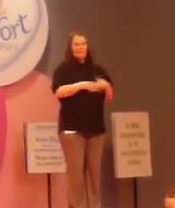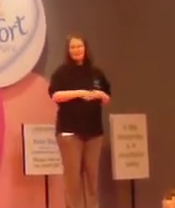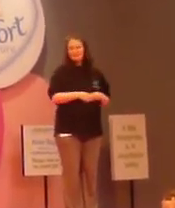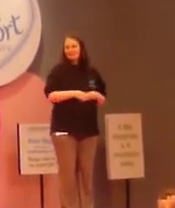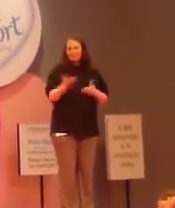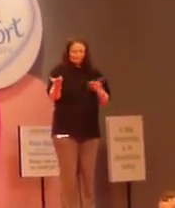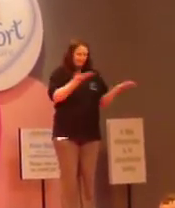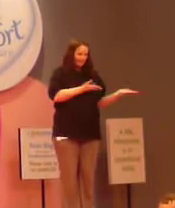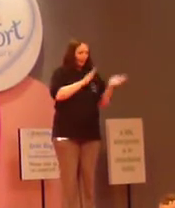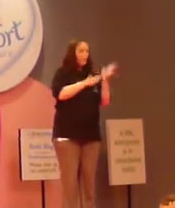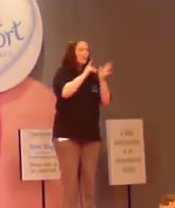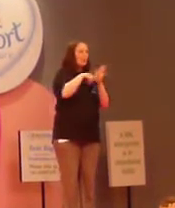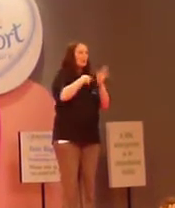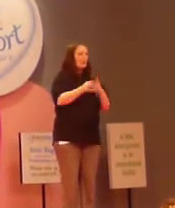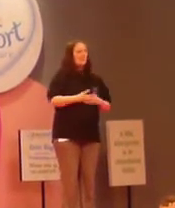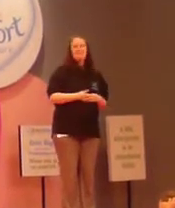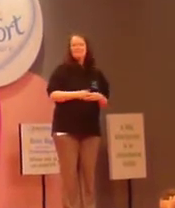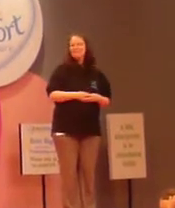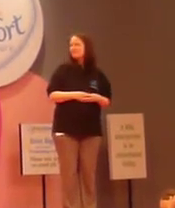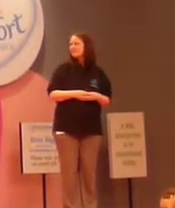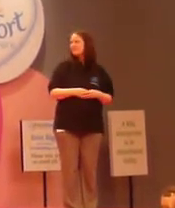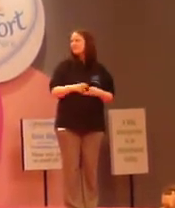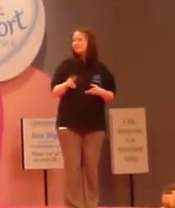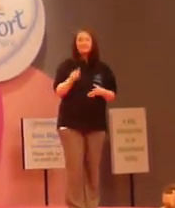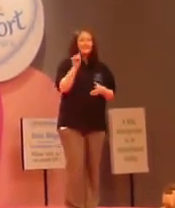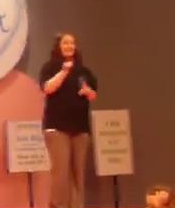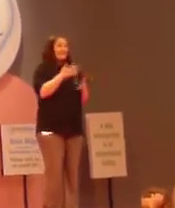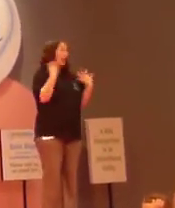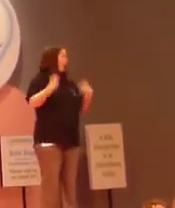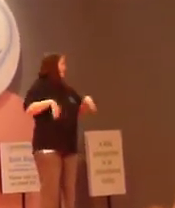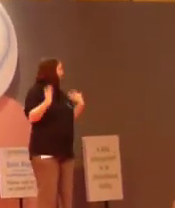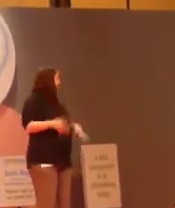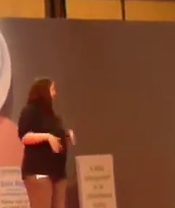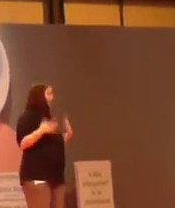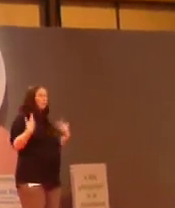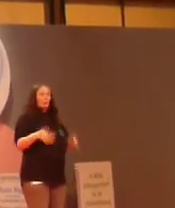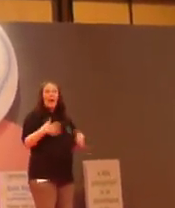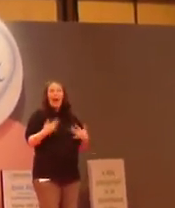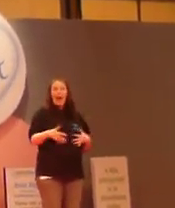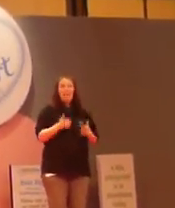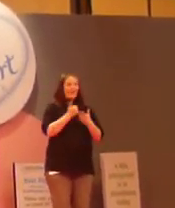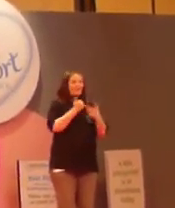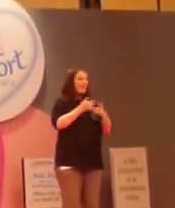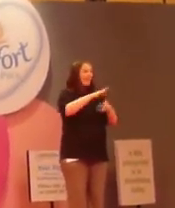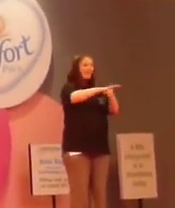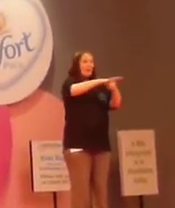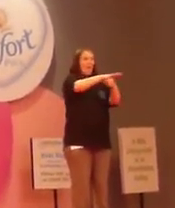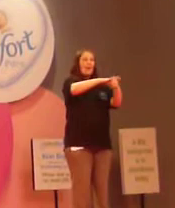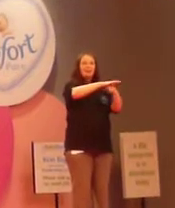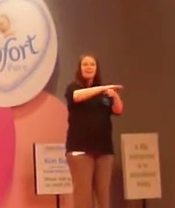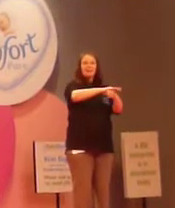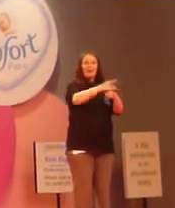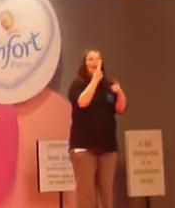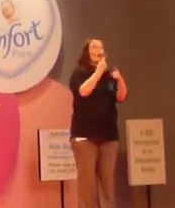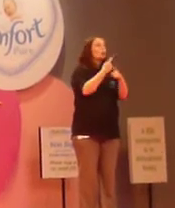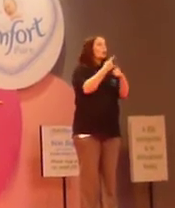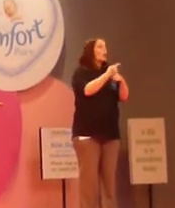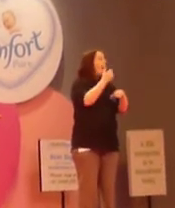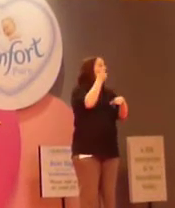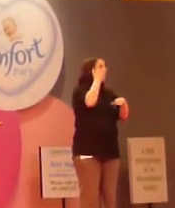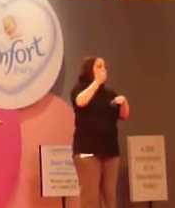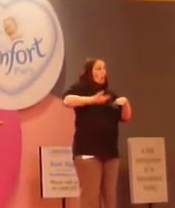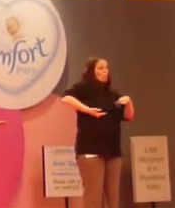I'll leave it to you. I'll see you. Thanks very much. So yeah, it's amazing. Isn't this a fantastic place? Talking about mumpreneurs, I've had a chance